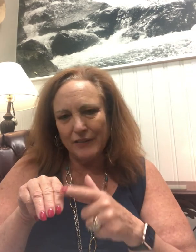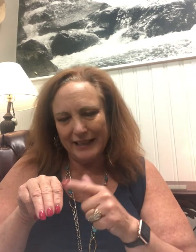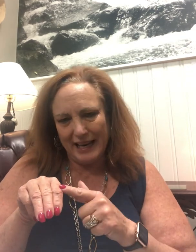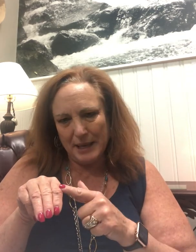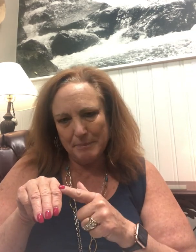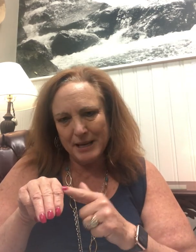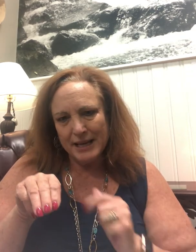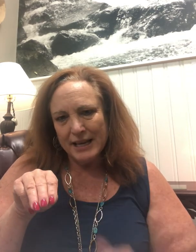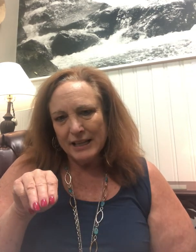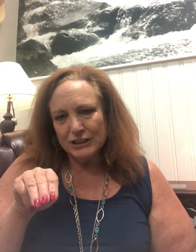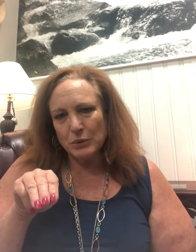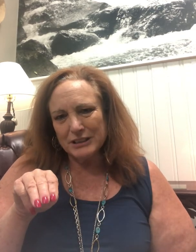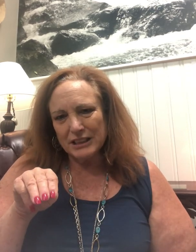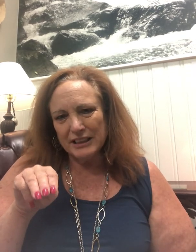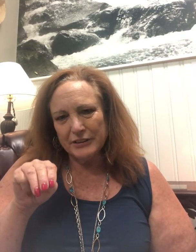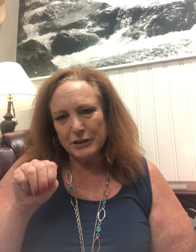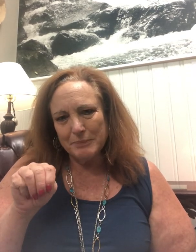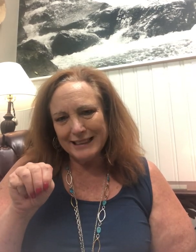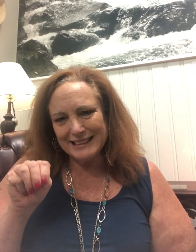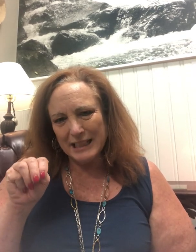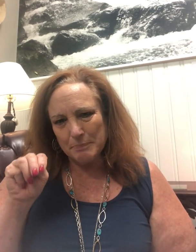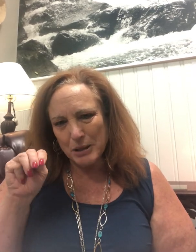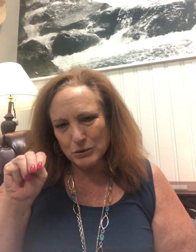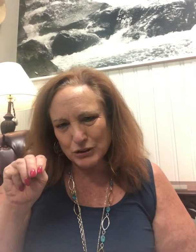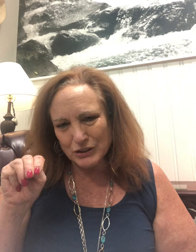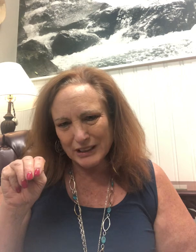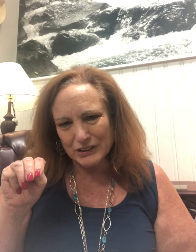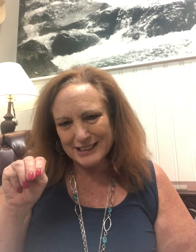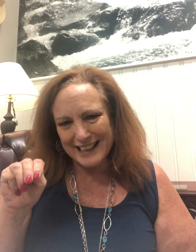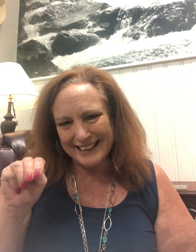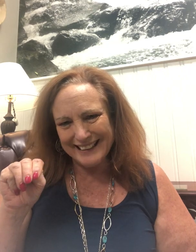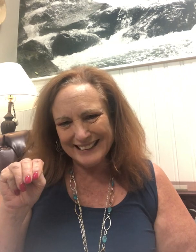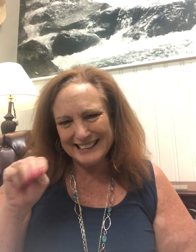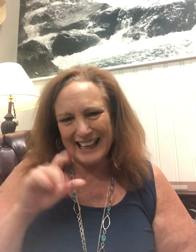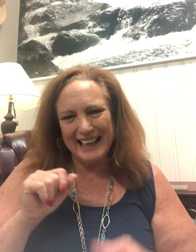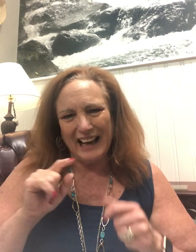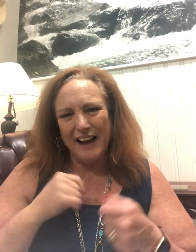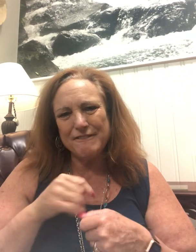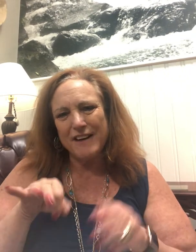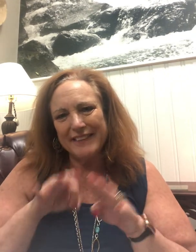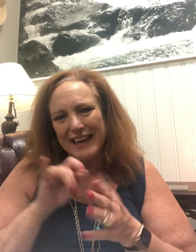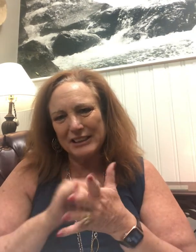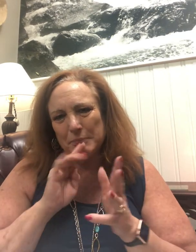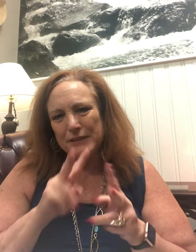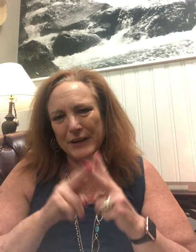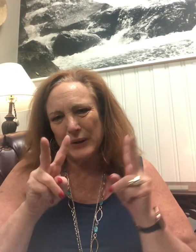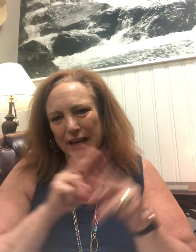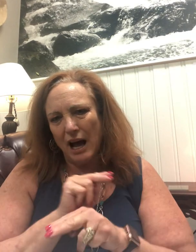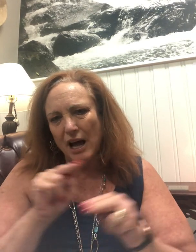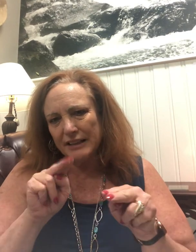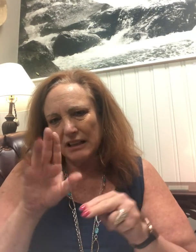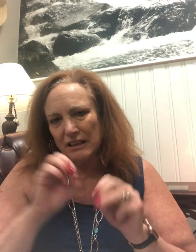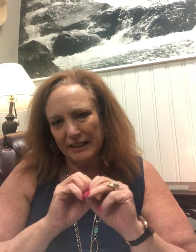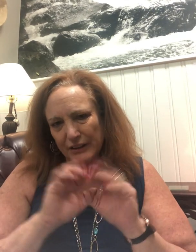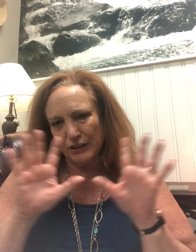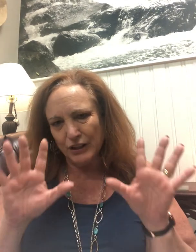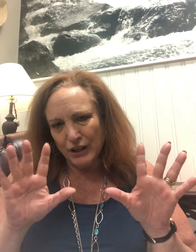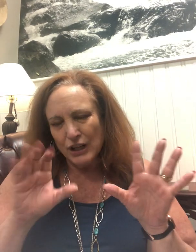the M, so it's clear. You might see a poster that looks like this, and I find that to be very unclear.